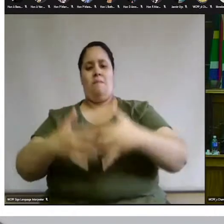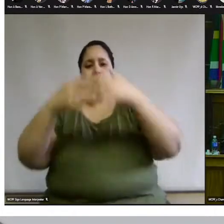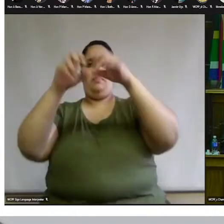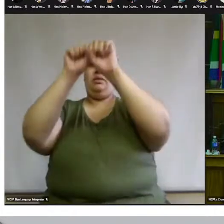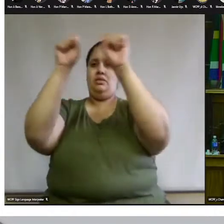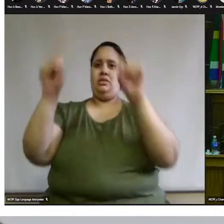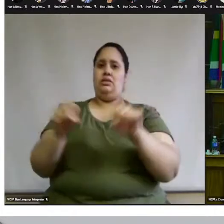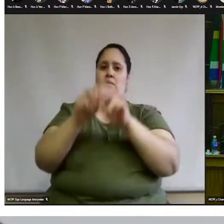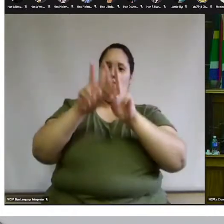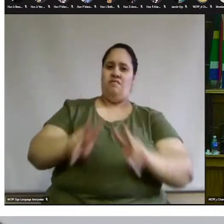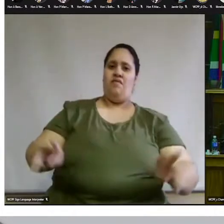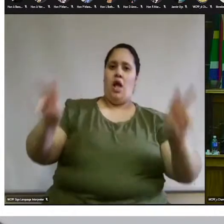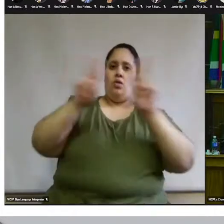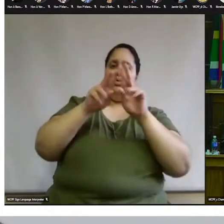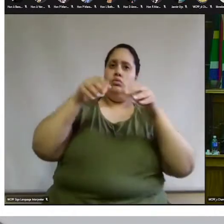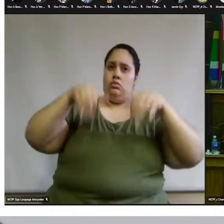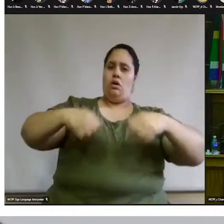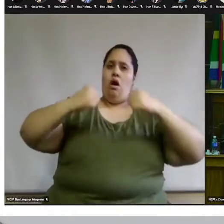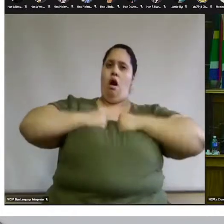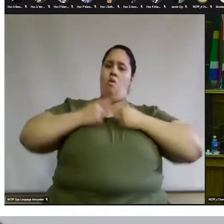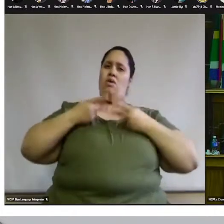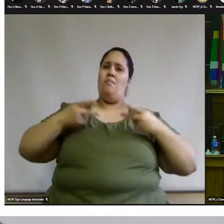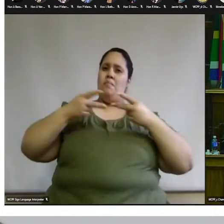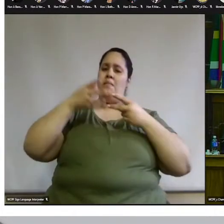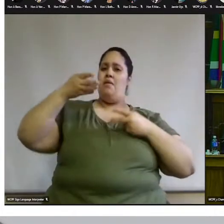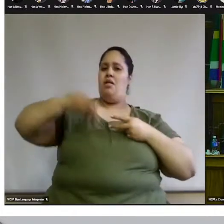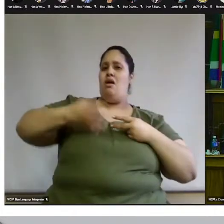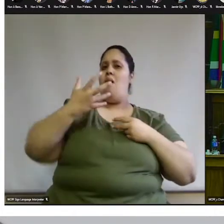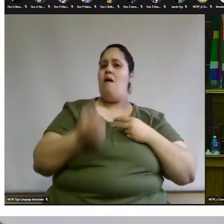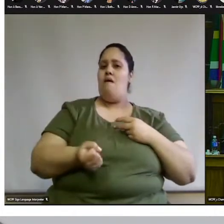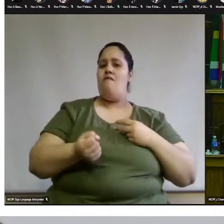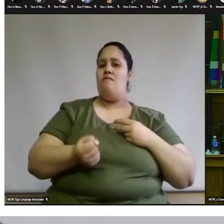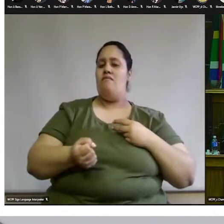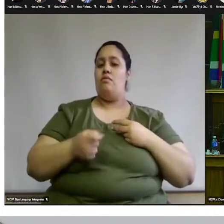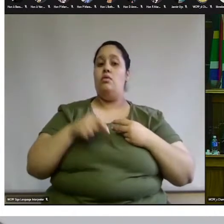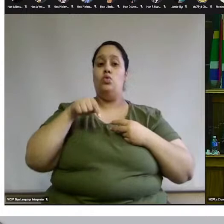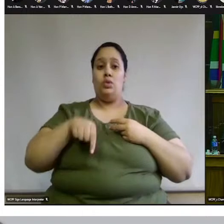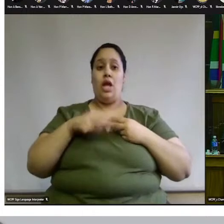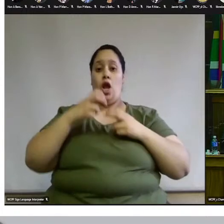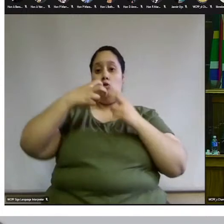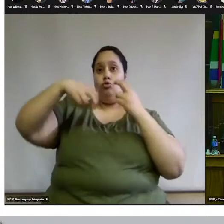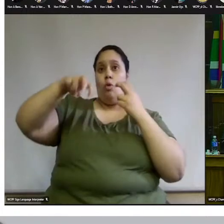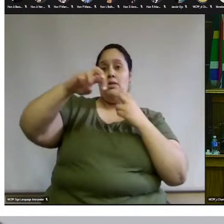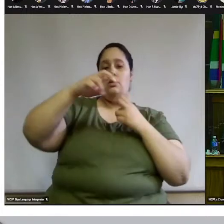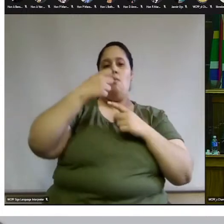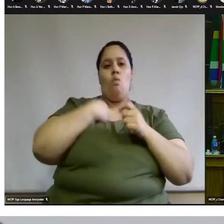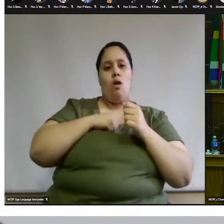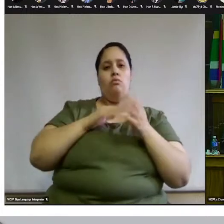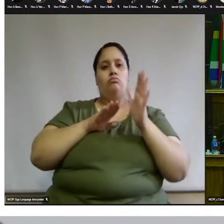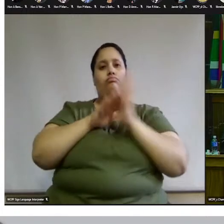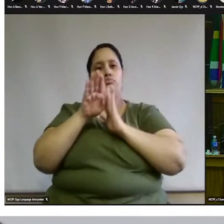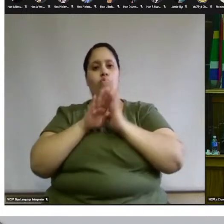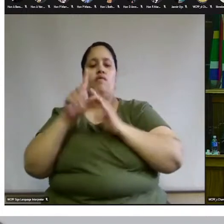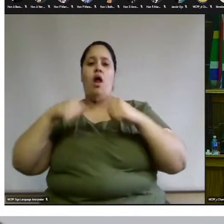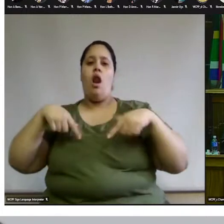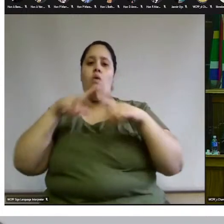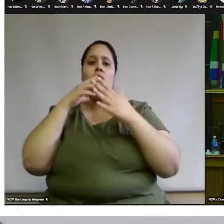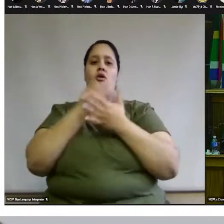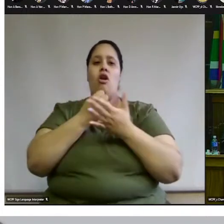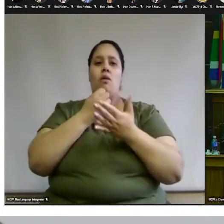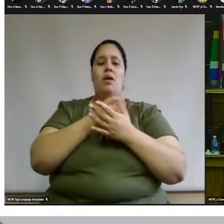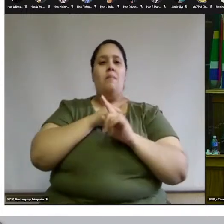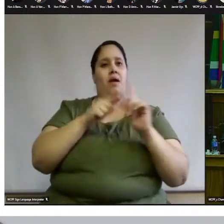indigenous people. Today, we find that tourism pitched to boost local economy still produces